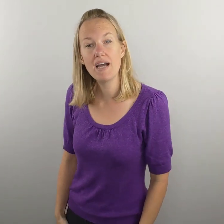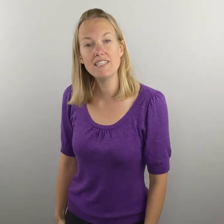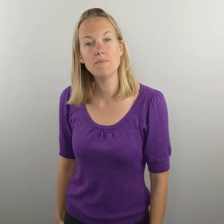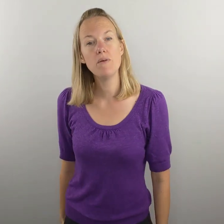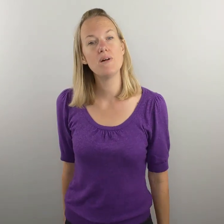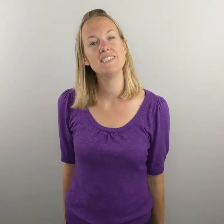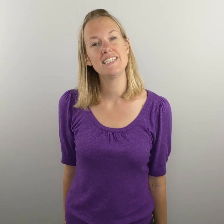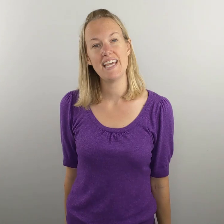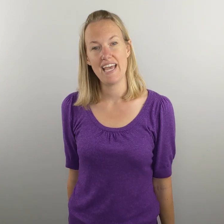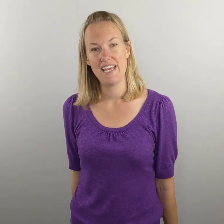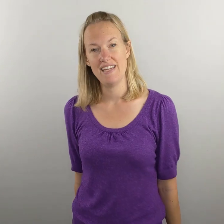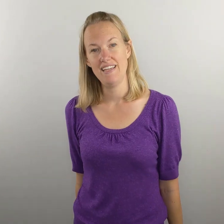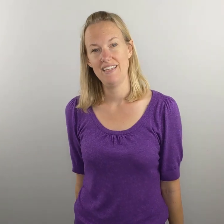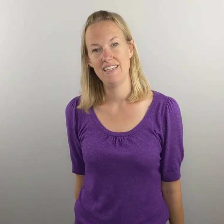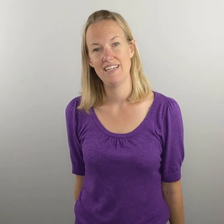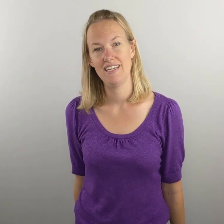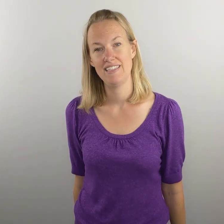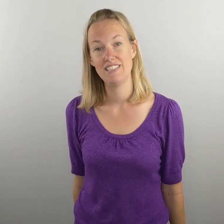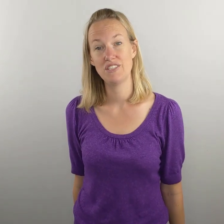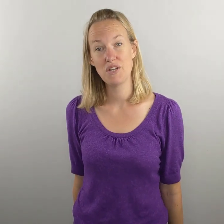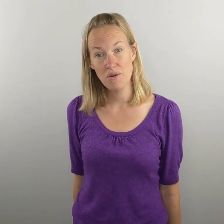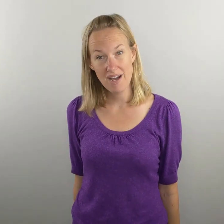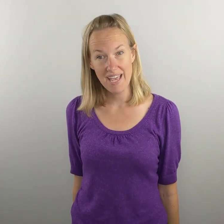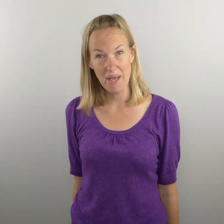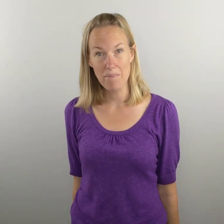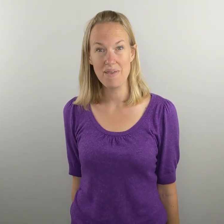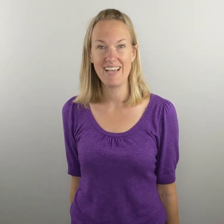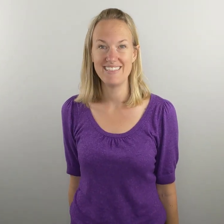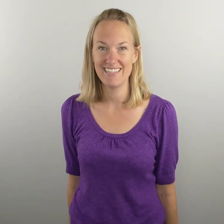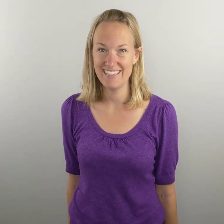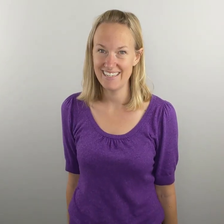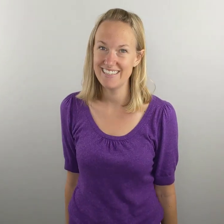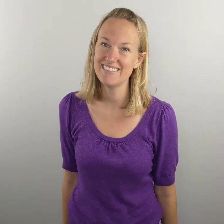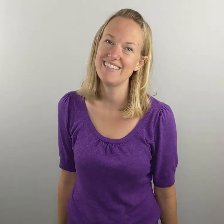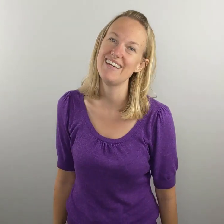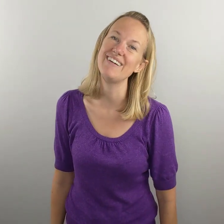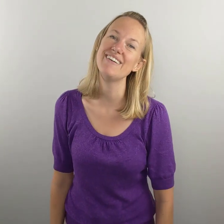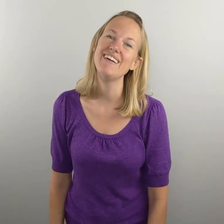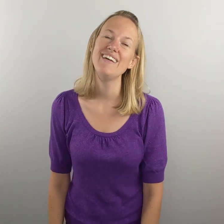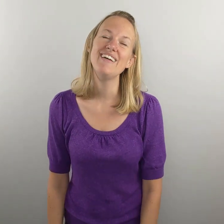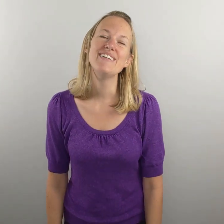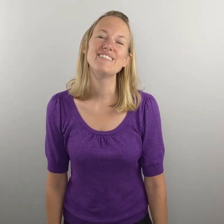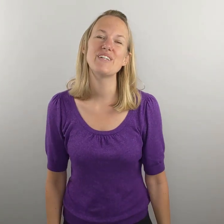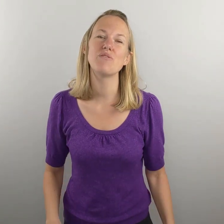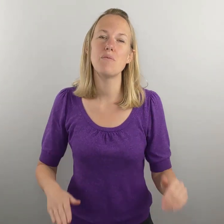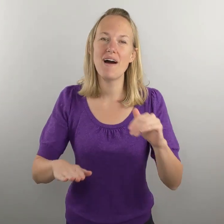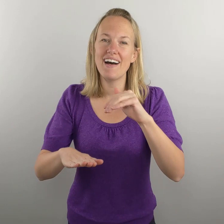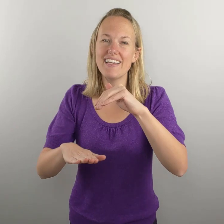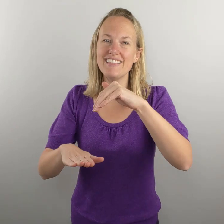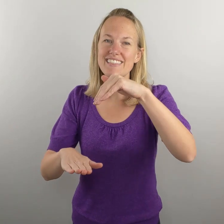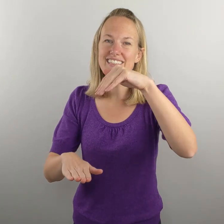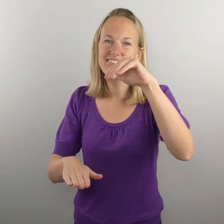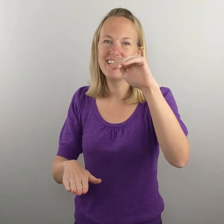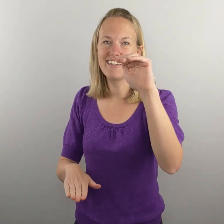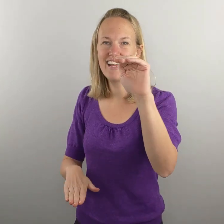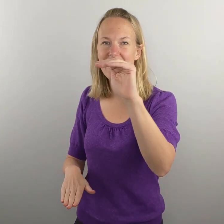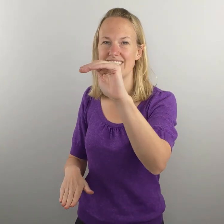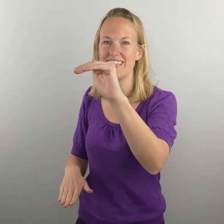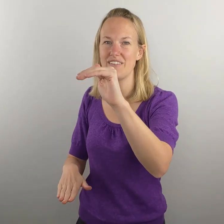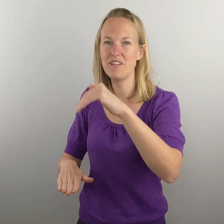Remind me once again just who I am because I need to know. So remind, you're gonna take your hand kind of in a